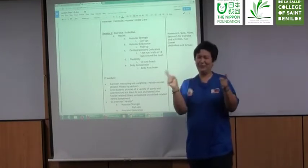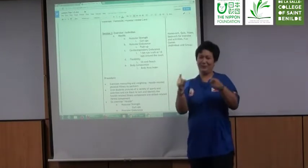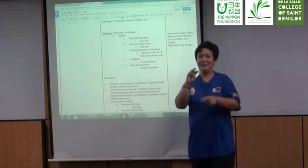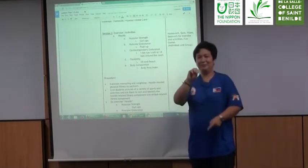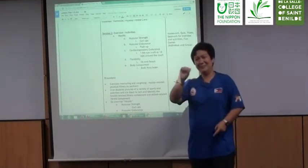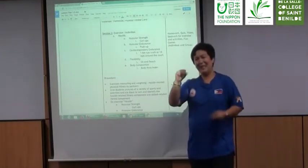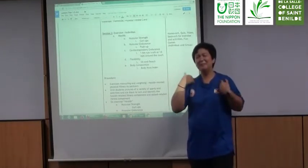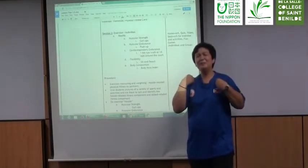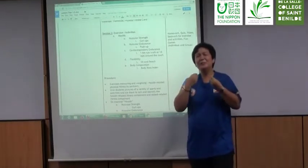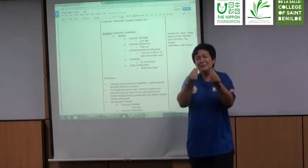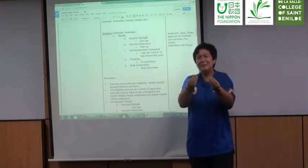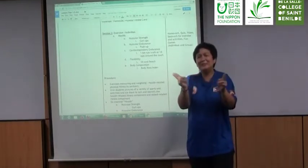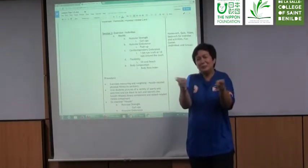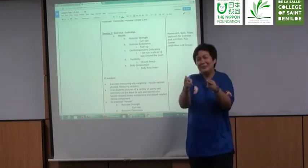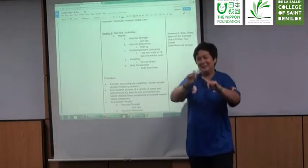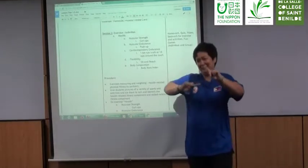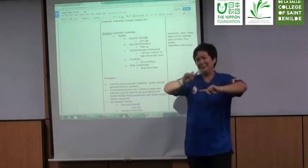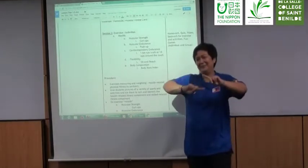Muscular,